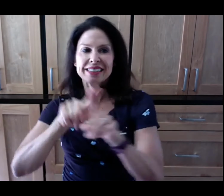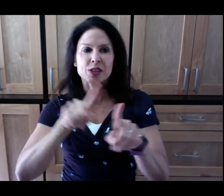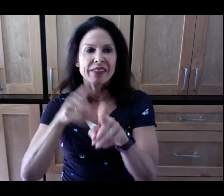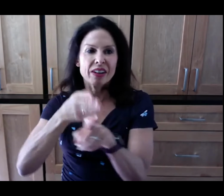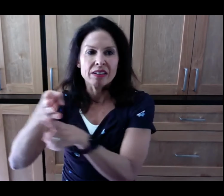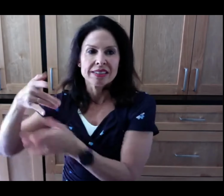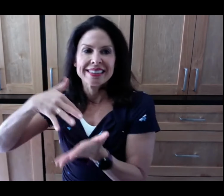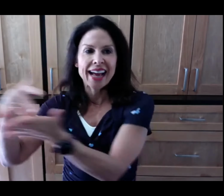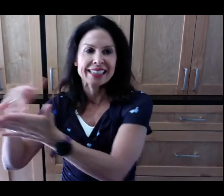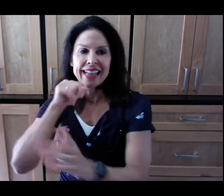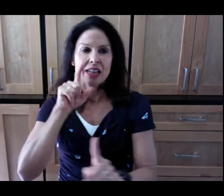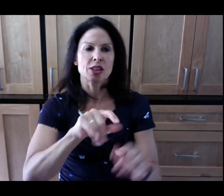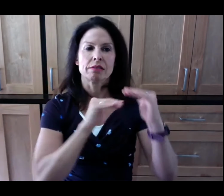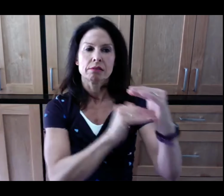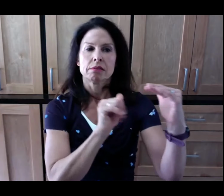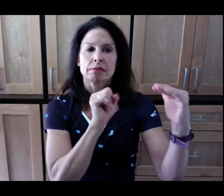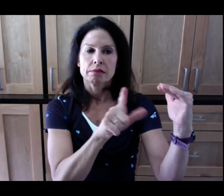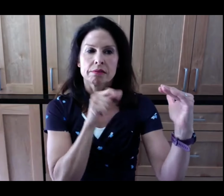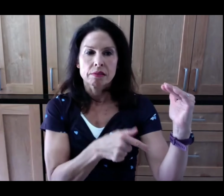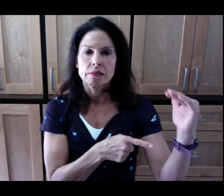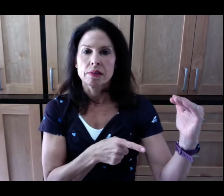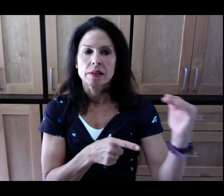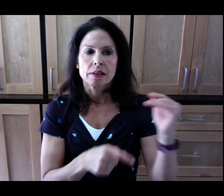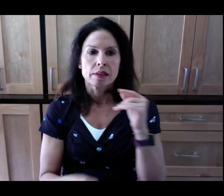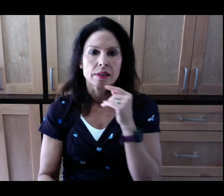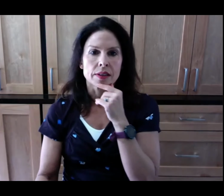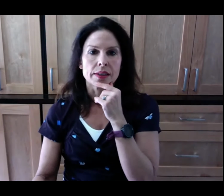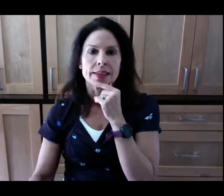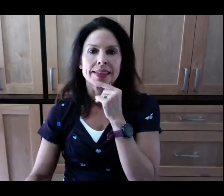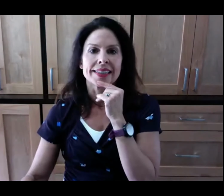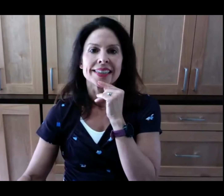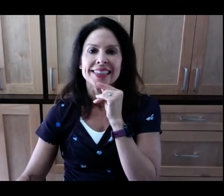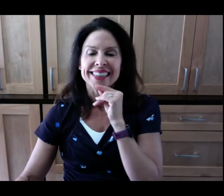so the H5P is not limited to ASL.